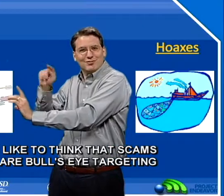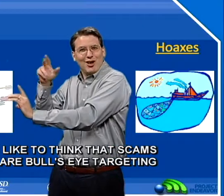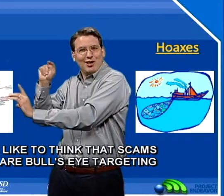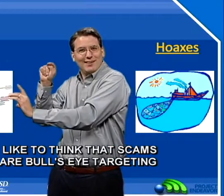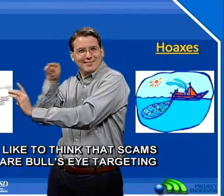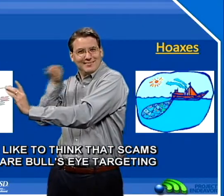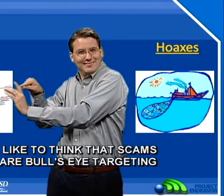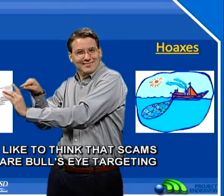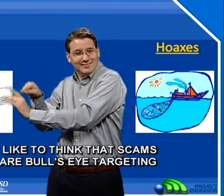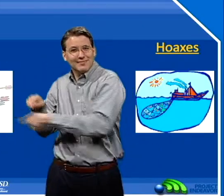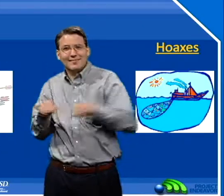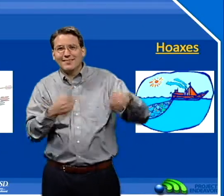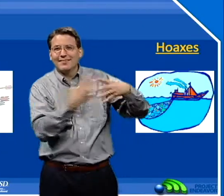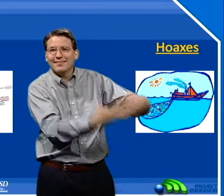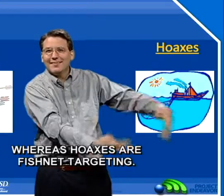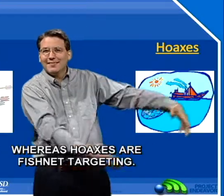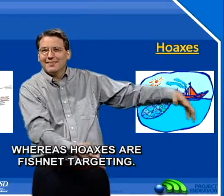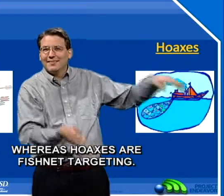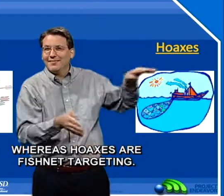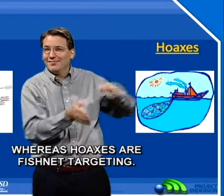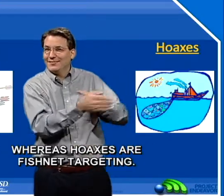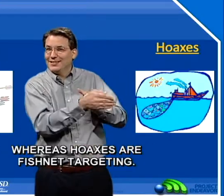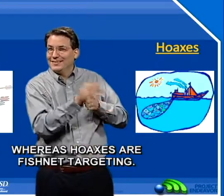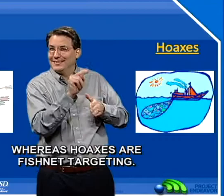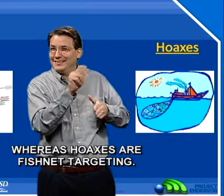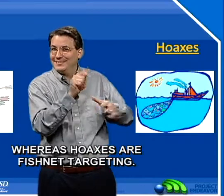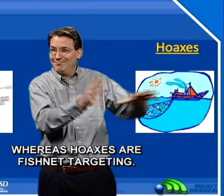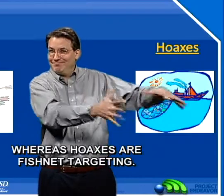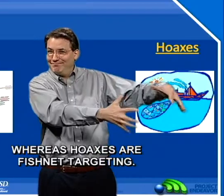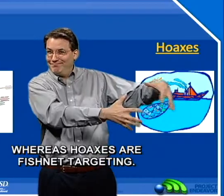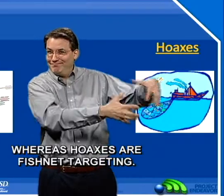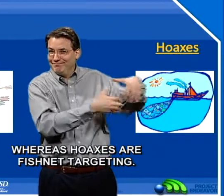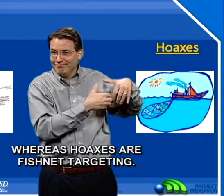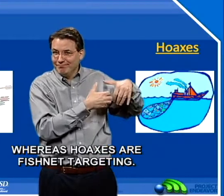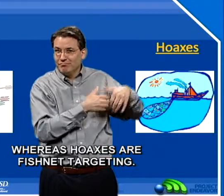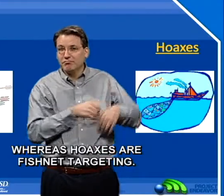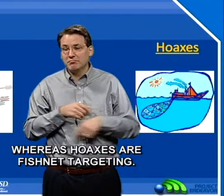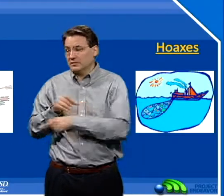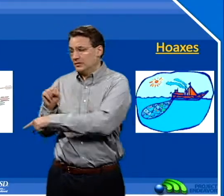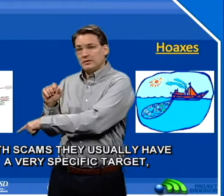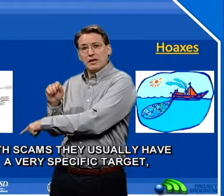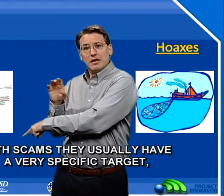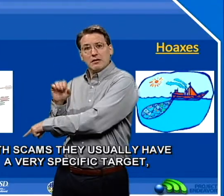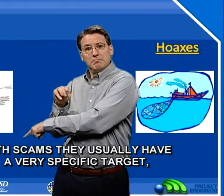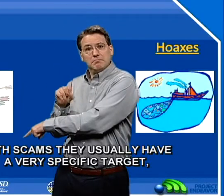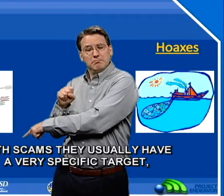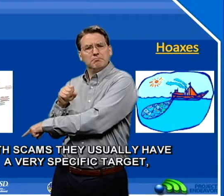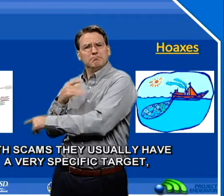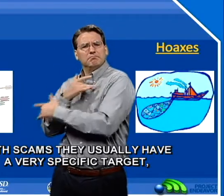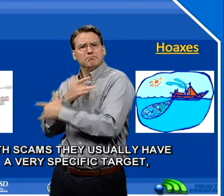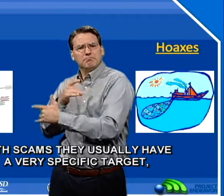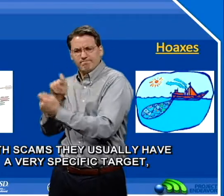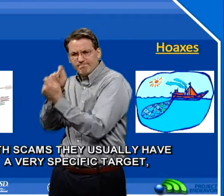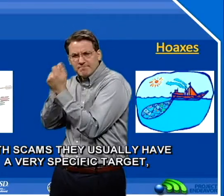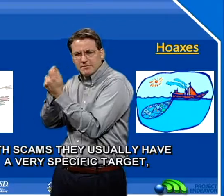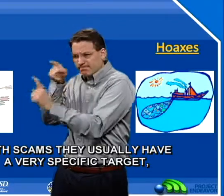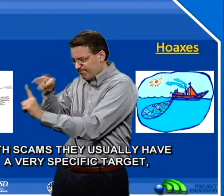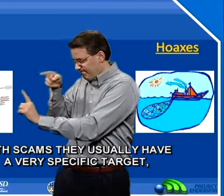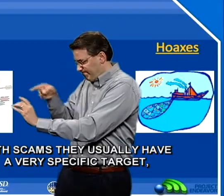bullseye targeting, whereas hoaxes are fishnet targeting. With scams, they usually have a